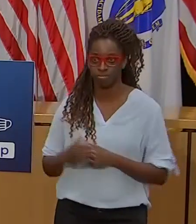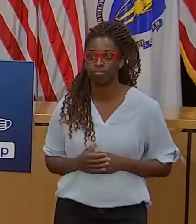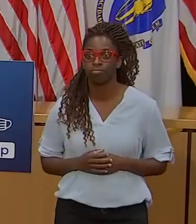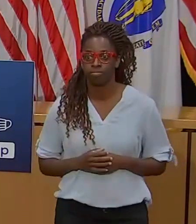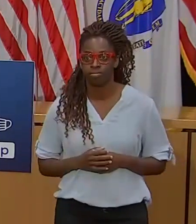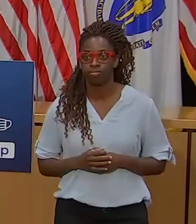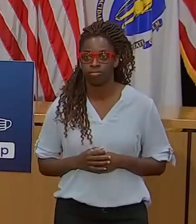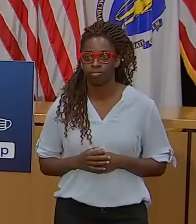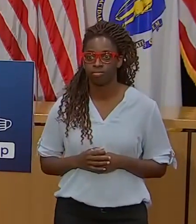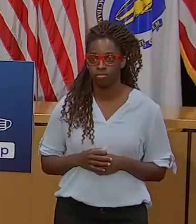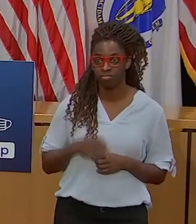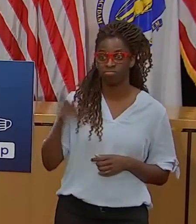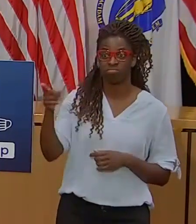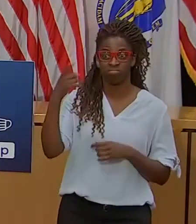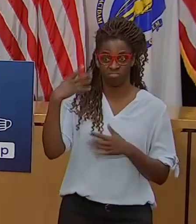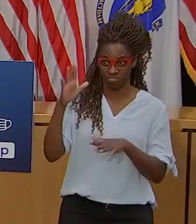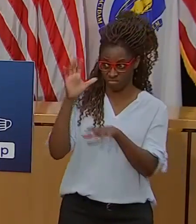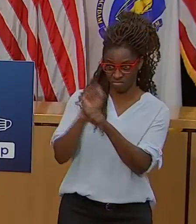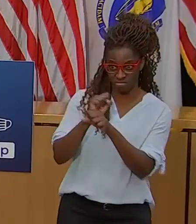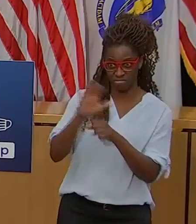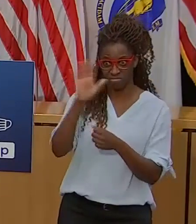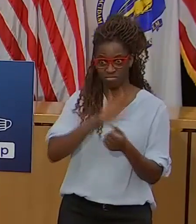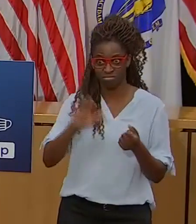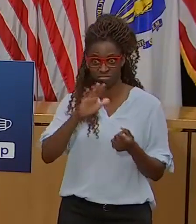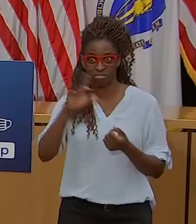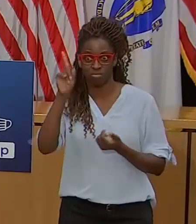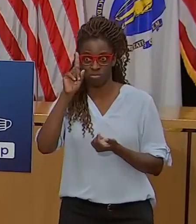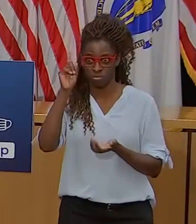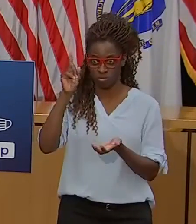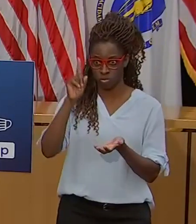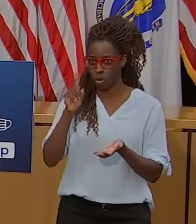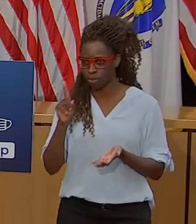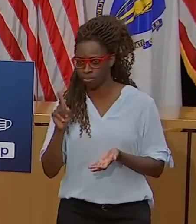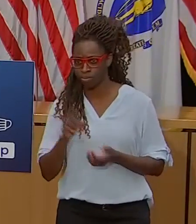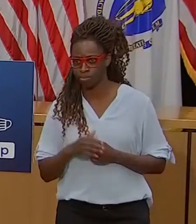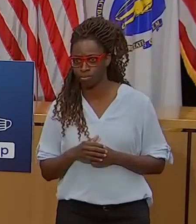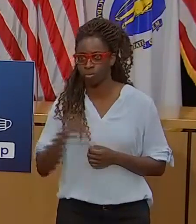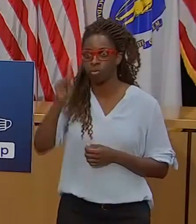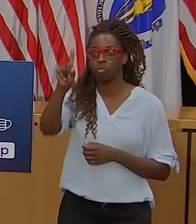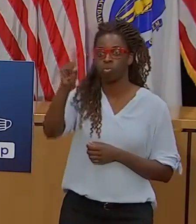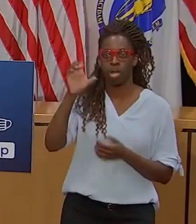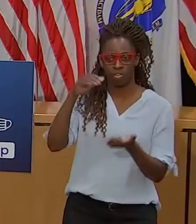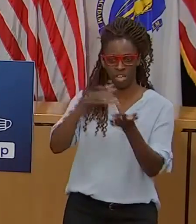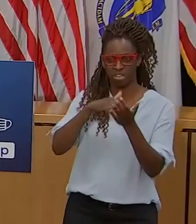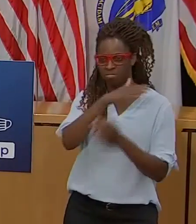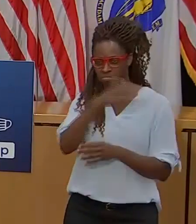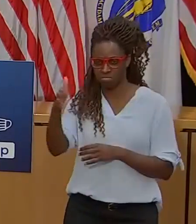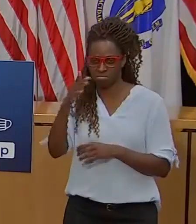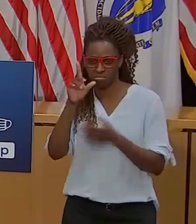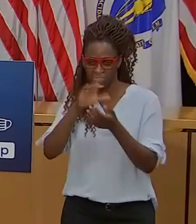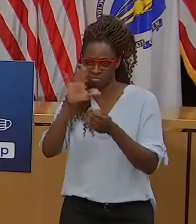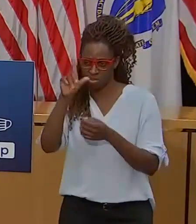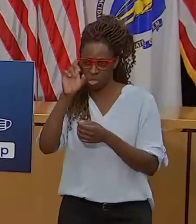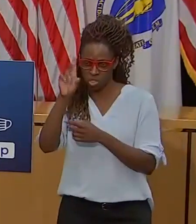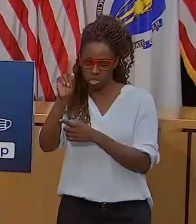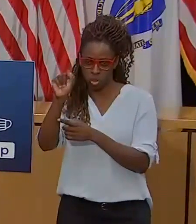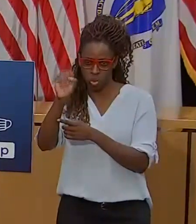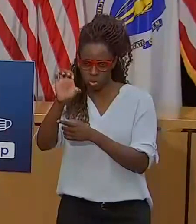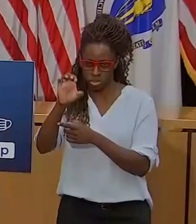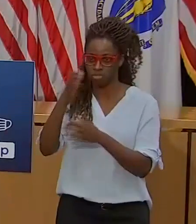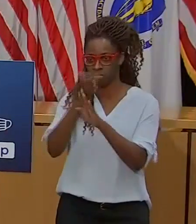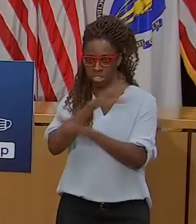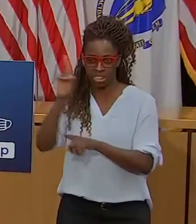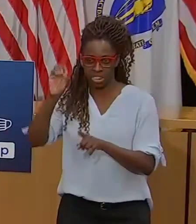December. On Friday, we placed an order for 60,000 first doses of this allocation, which is expected to arrive